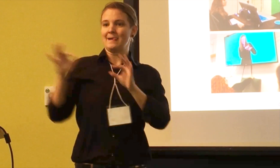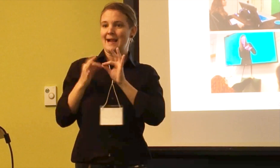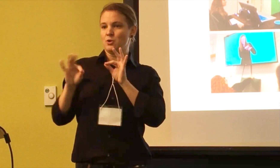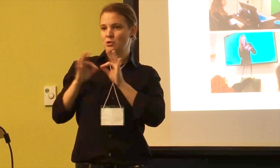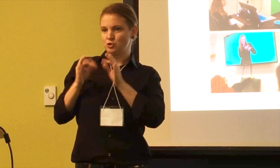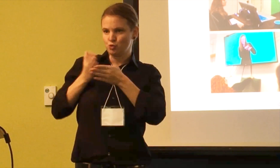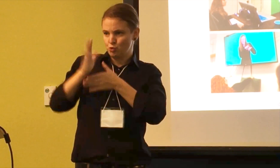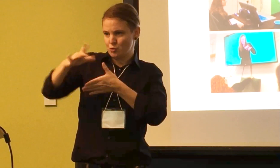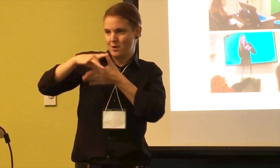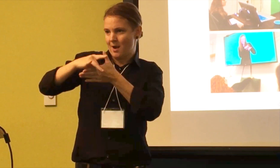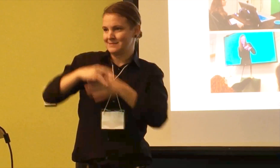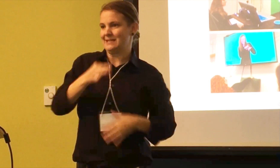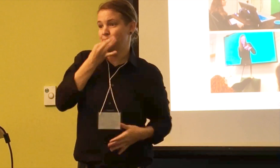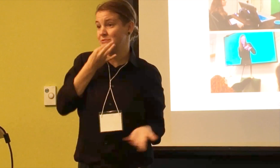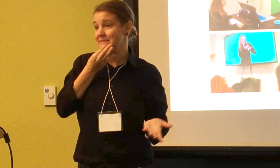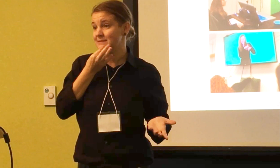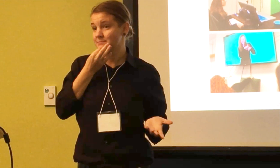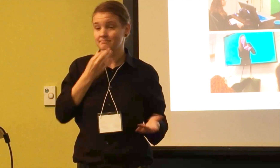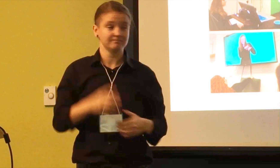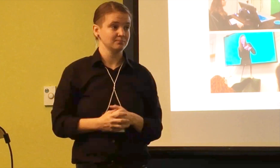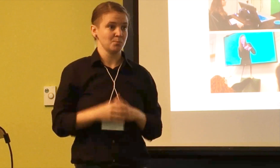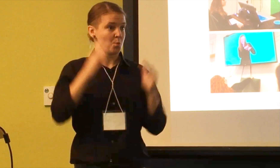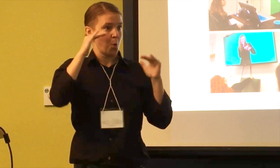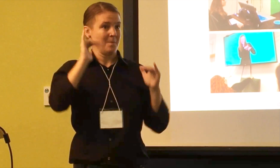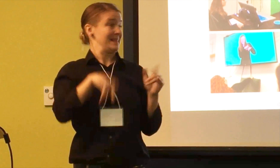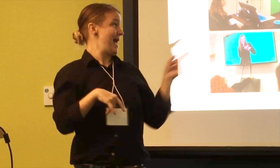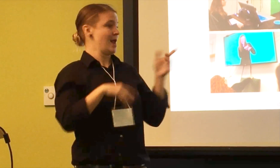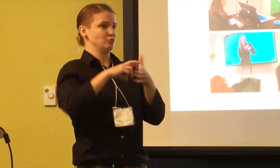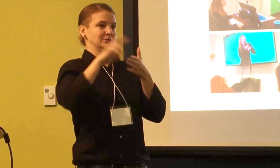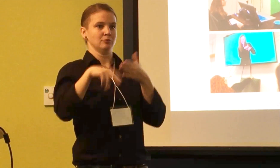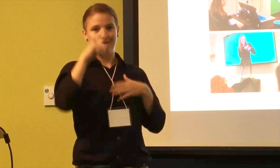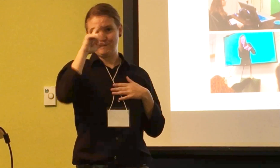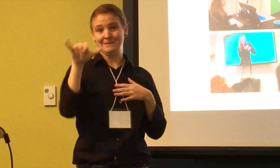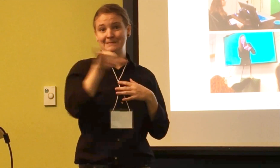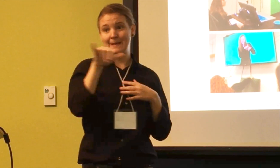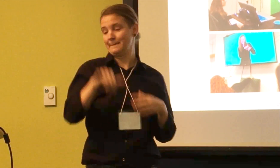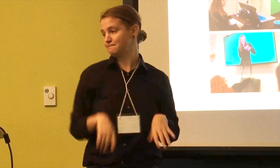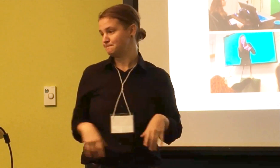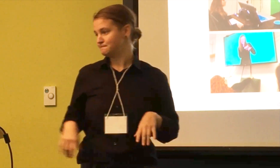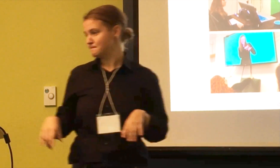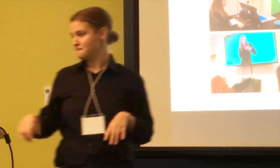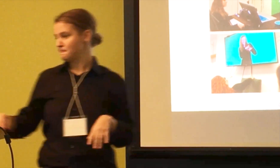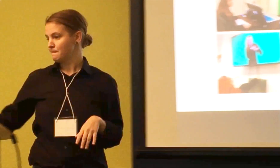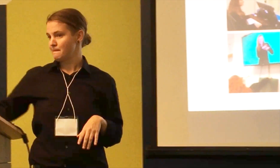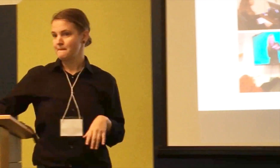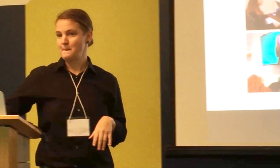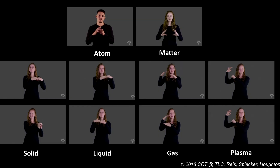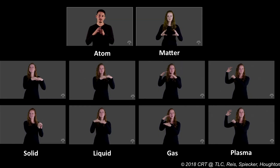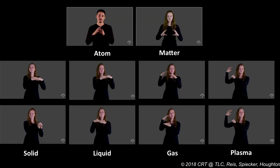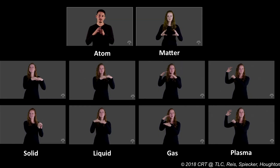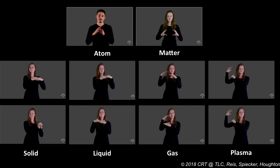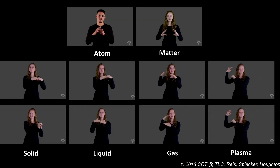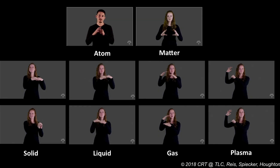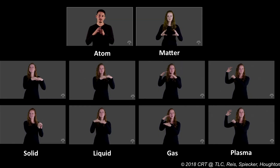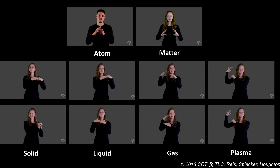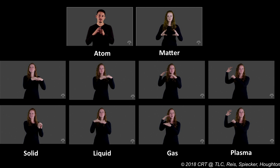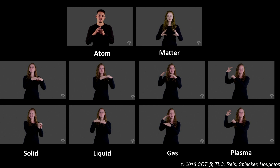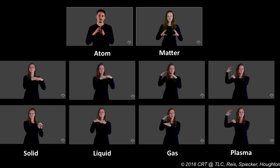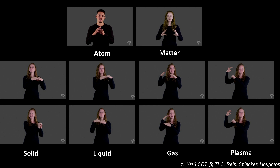signs essentially serving as content placeholders that allow them to build on that knowledge more effectively, just like you, having learned more